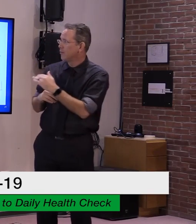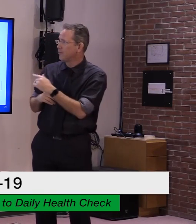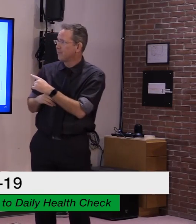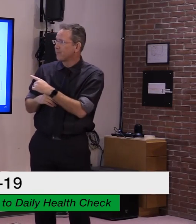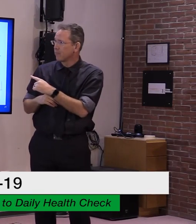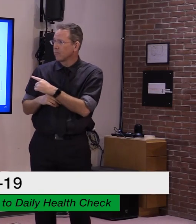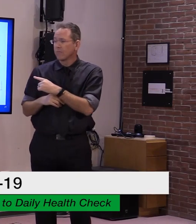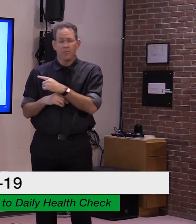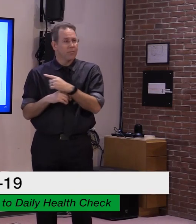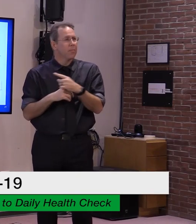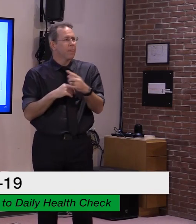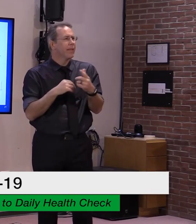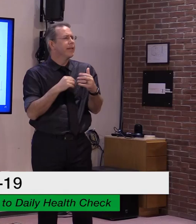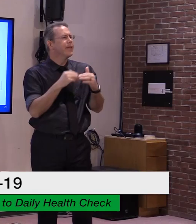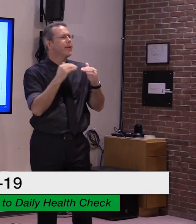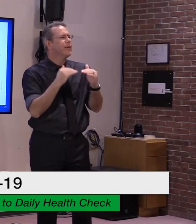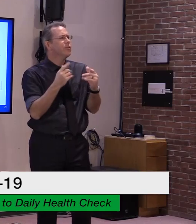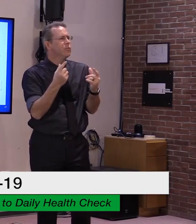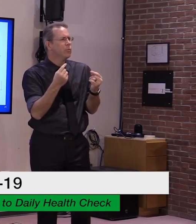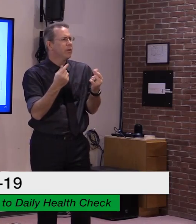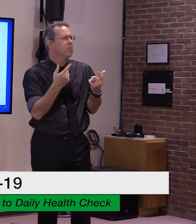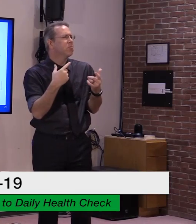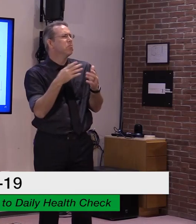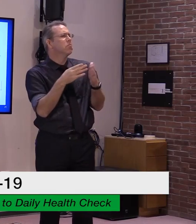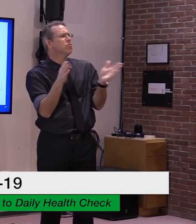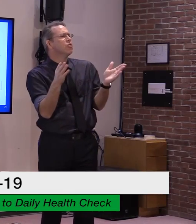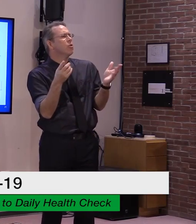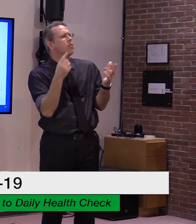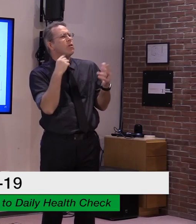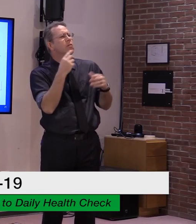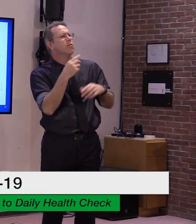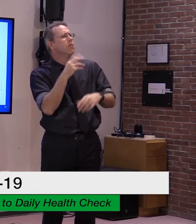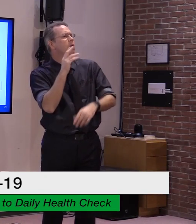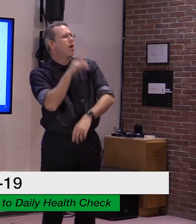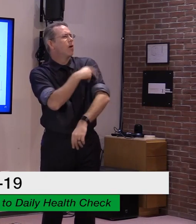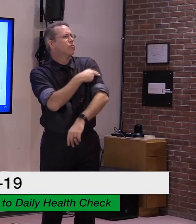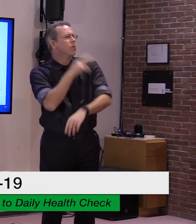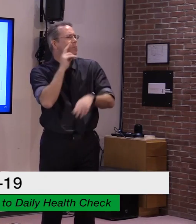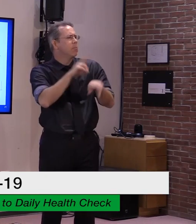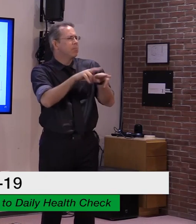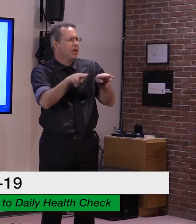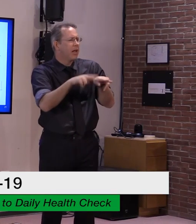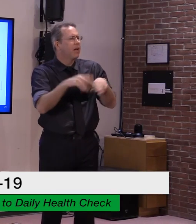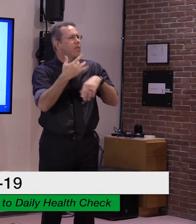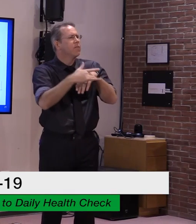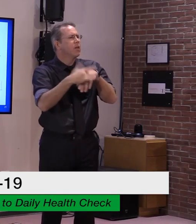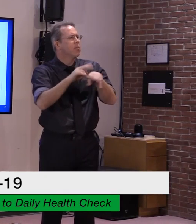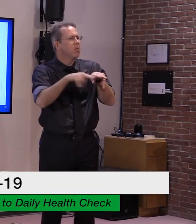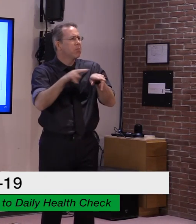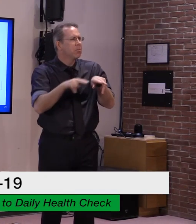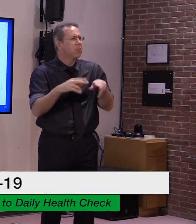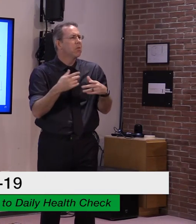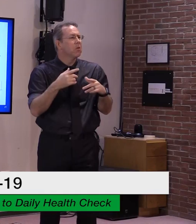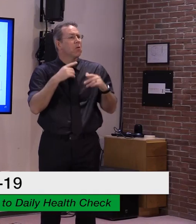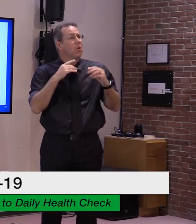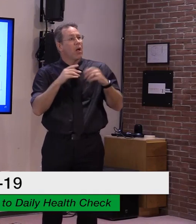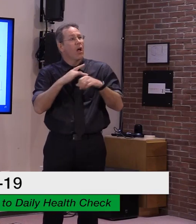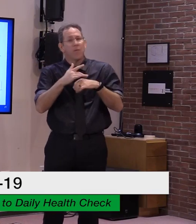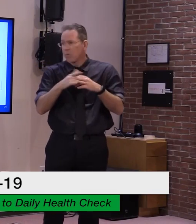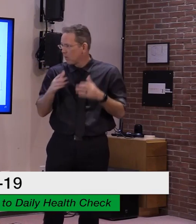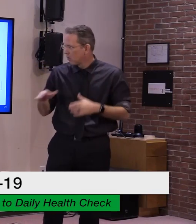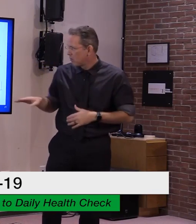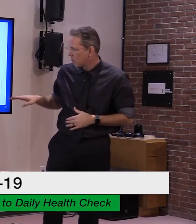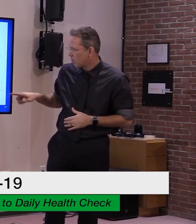expected and hopefully it's less than what's expected we still have plenty of capacity between that green line and the rise in covet